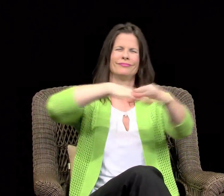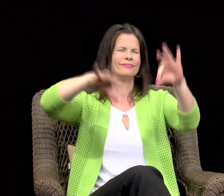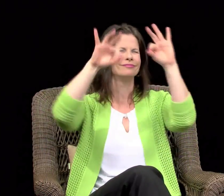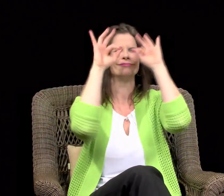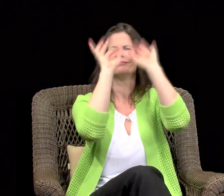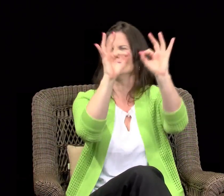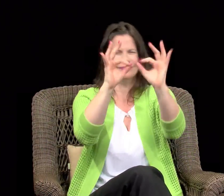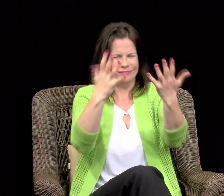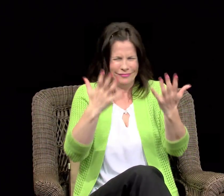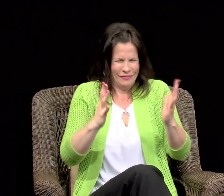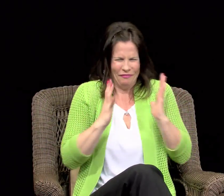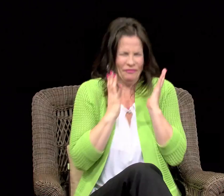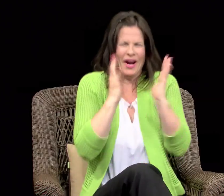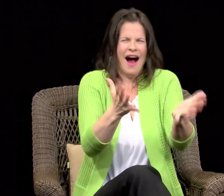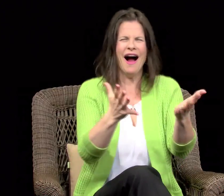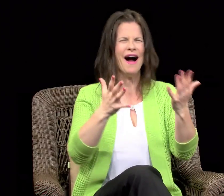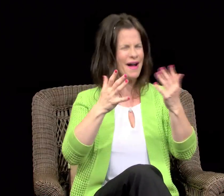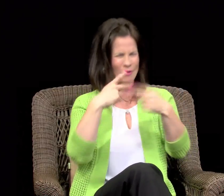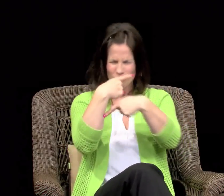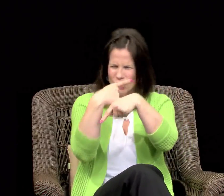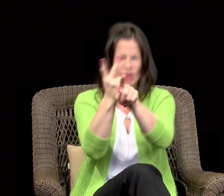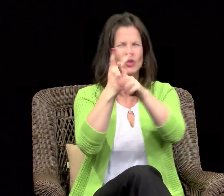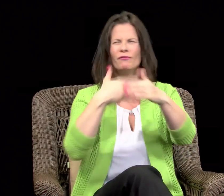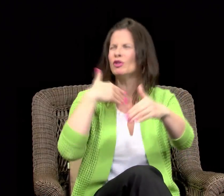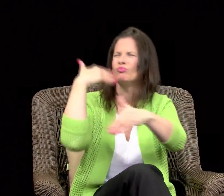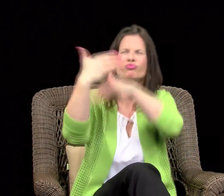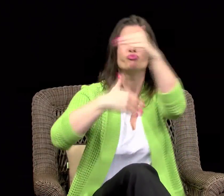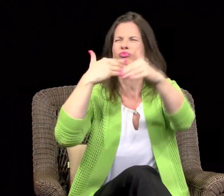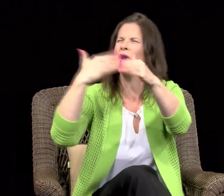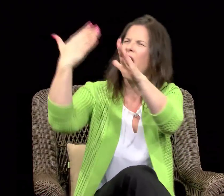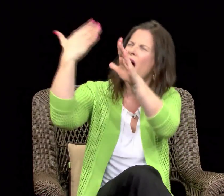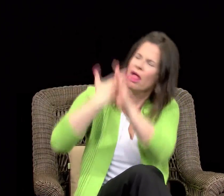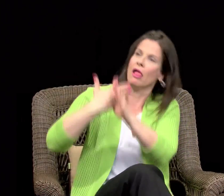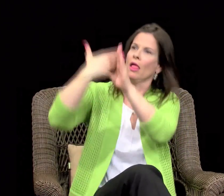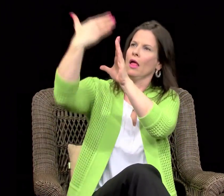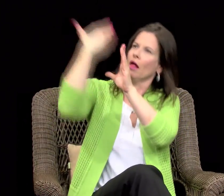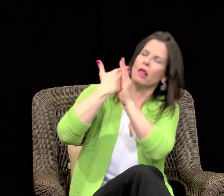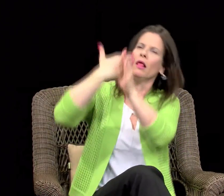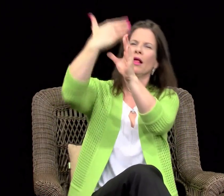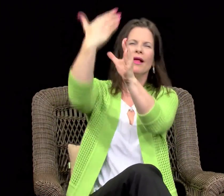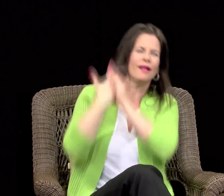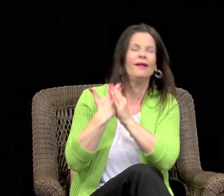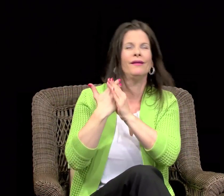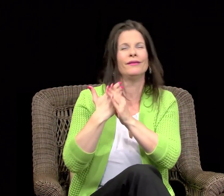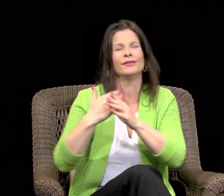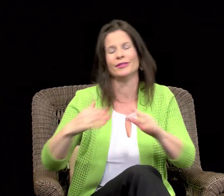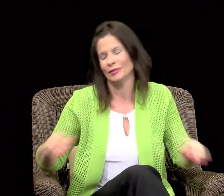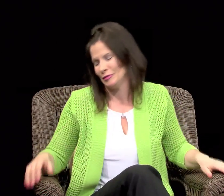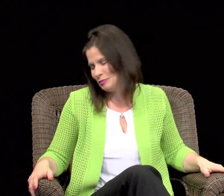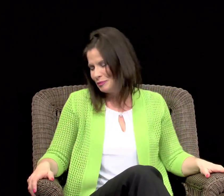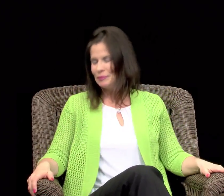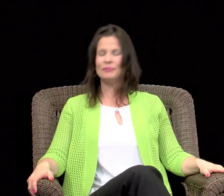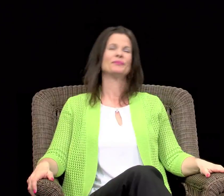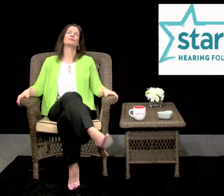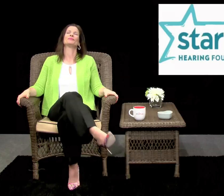community is just fine the way they are. They're productive. They lead productive lives. And they don't need